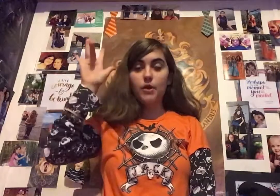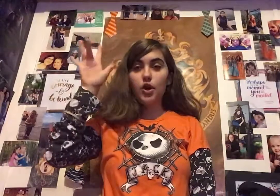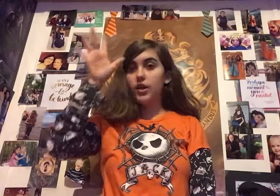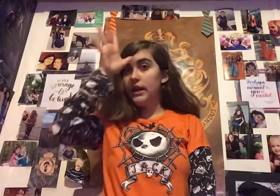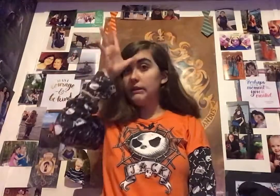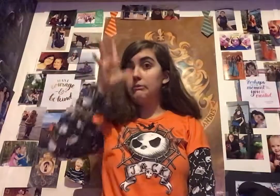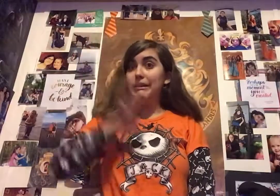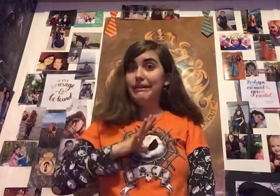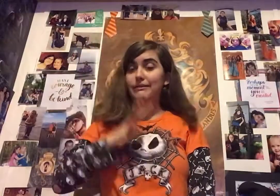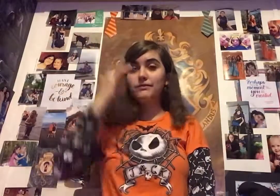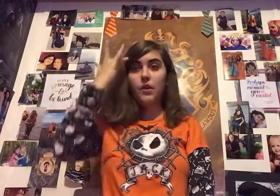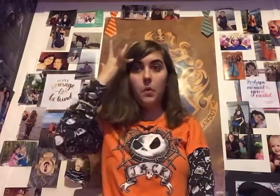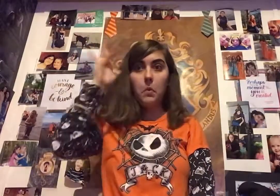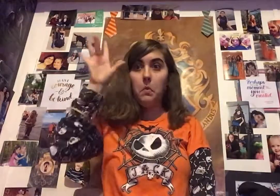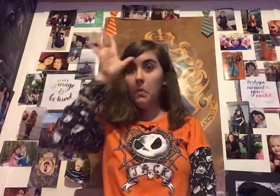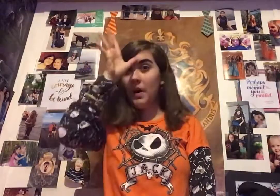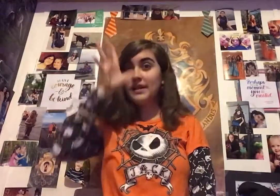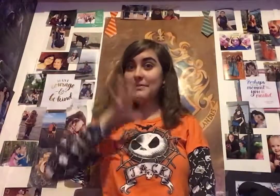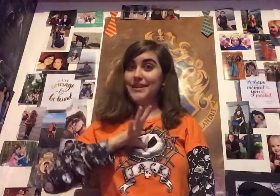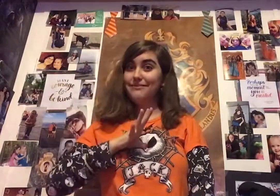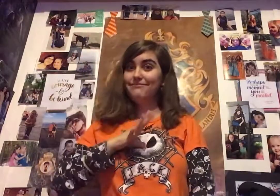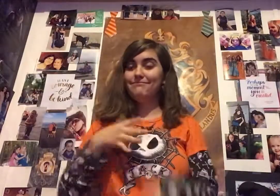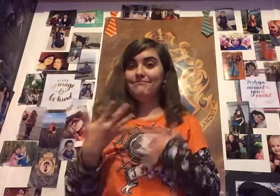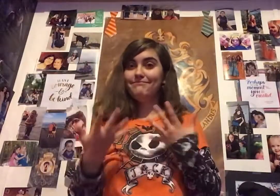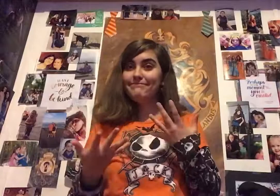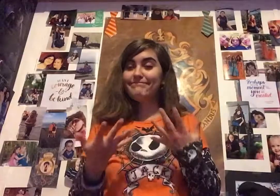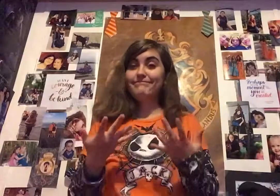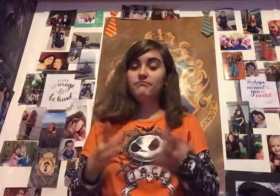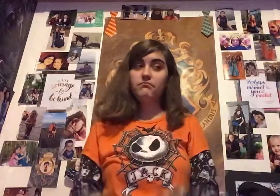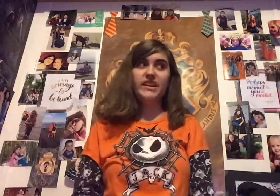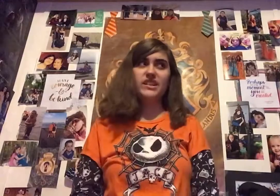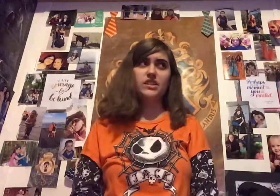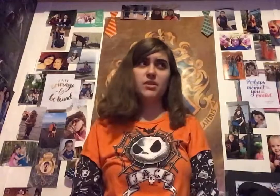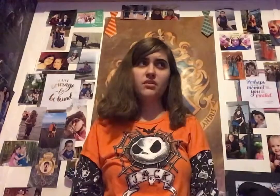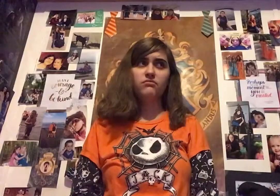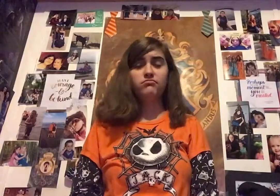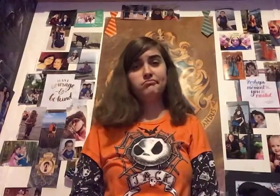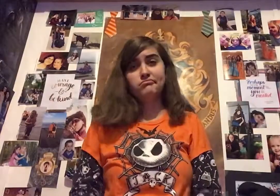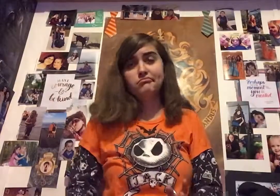smart and then men. Wise men. Makes sense to me.